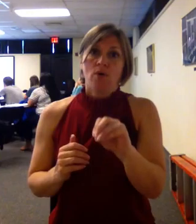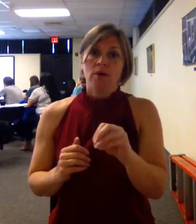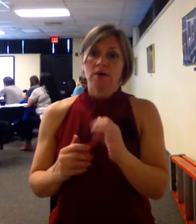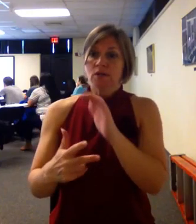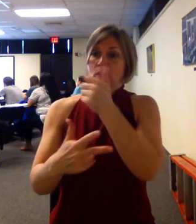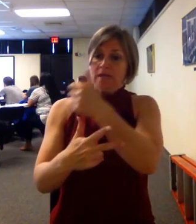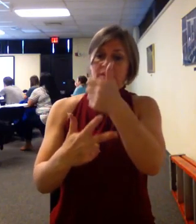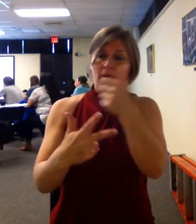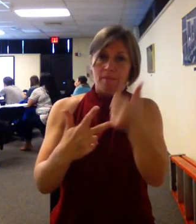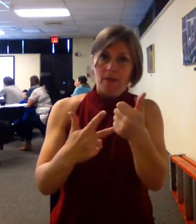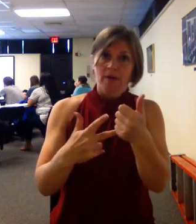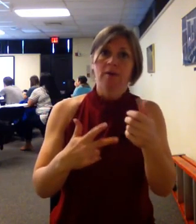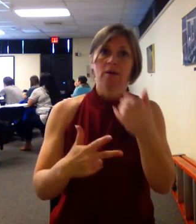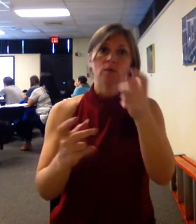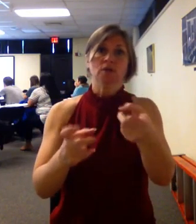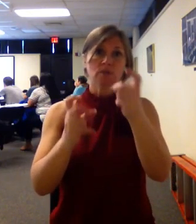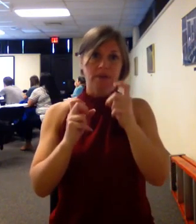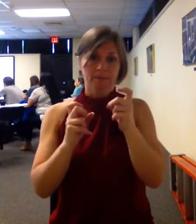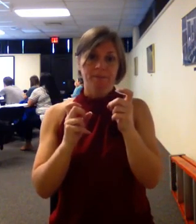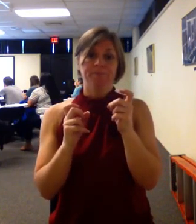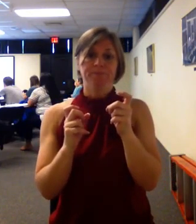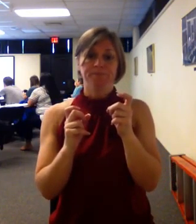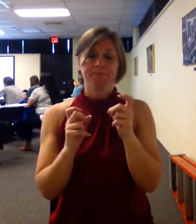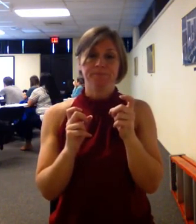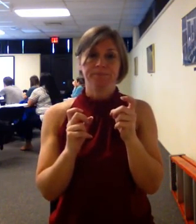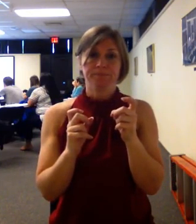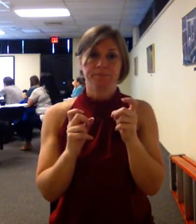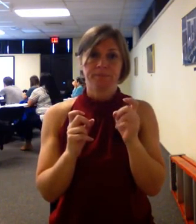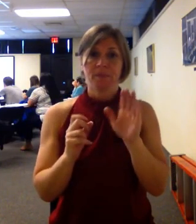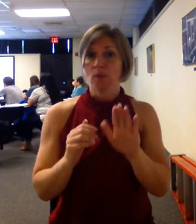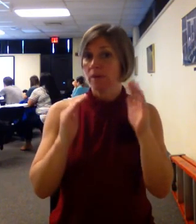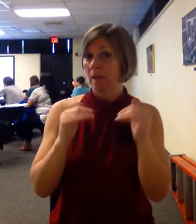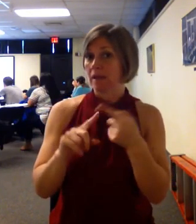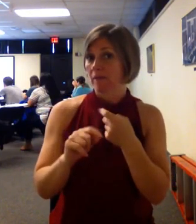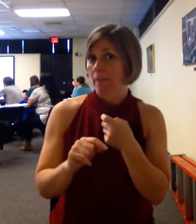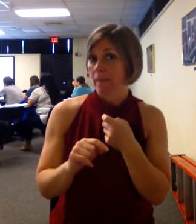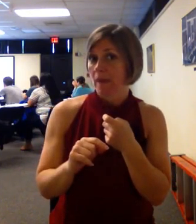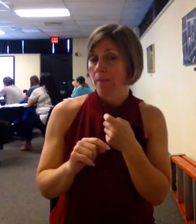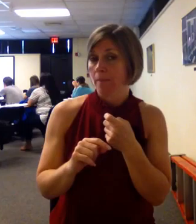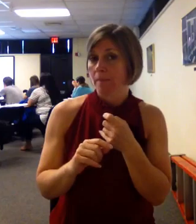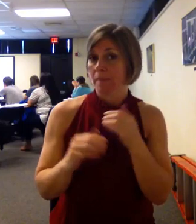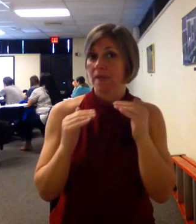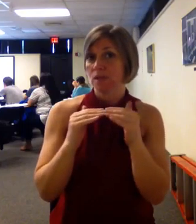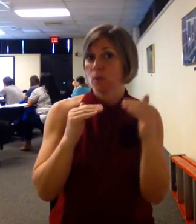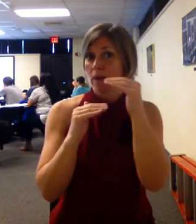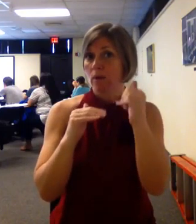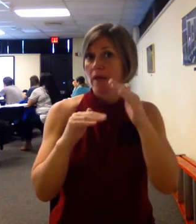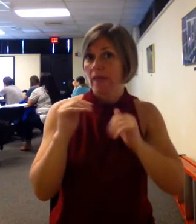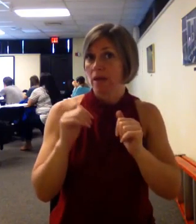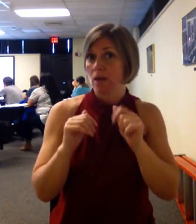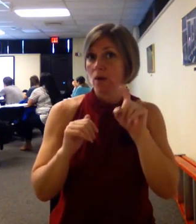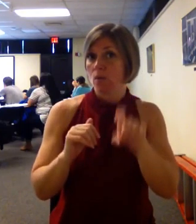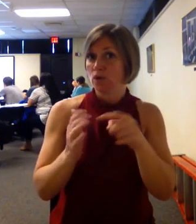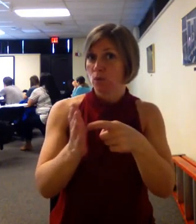the return that you're looking at, you're expecting from them is greater than equal to what you're required, would be viable. So if